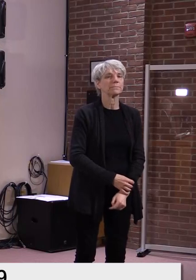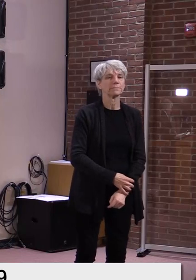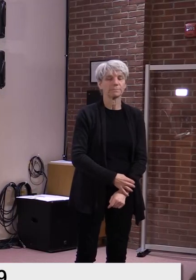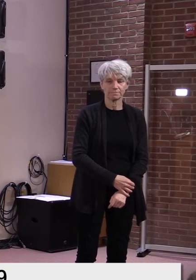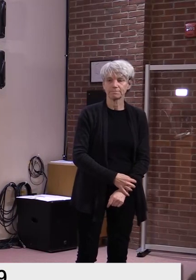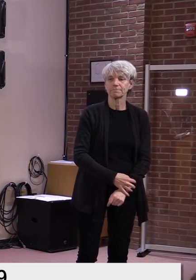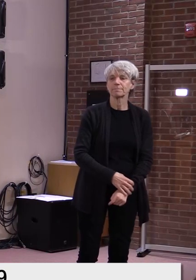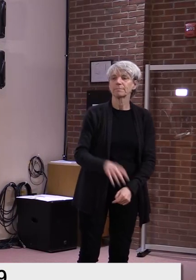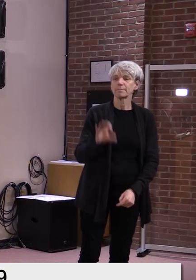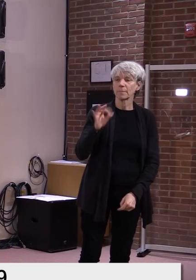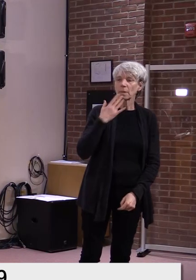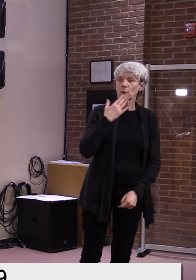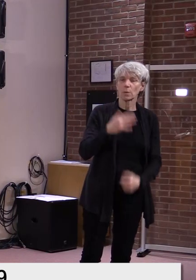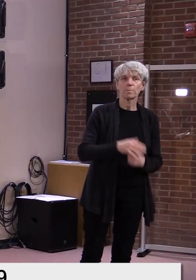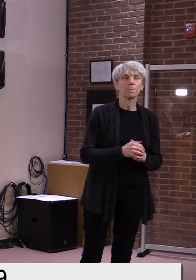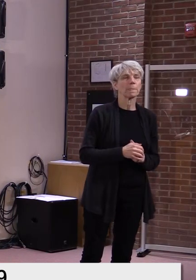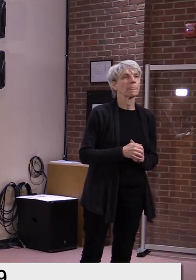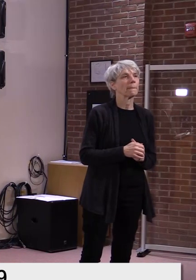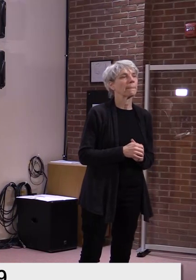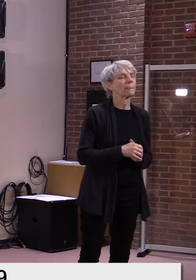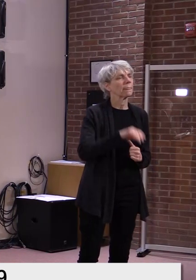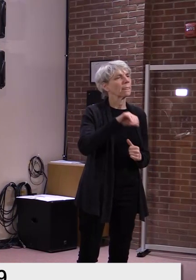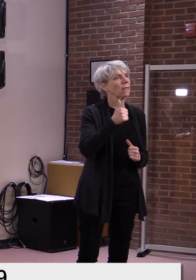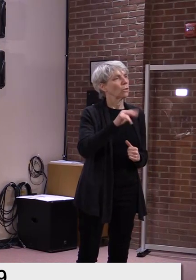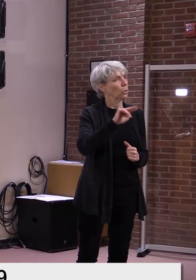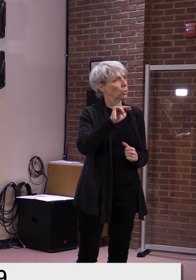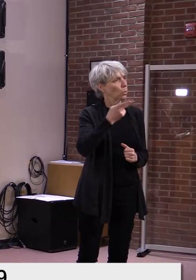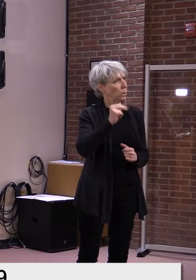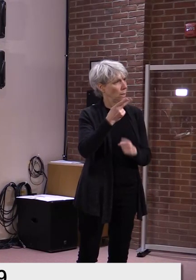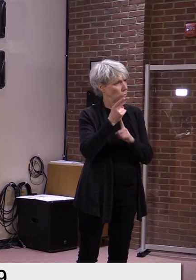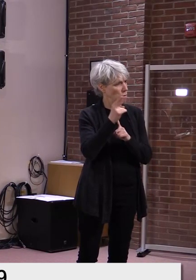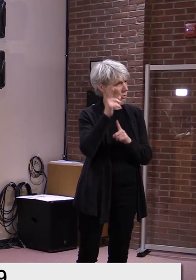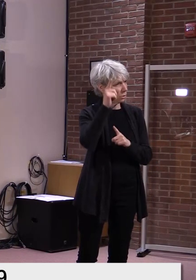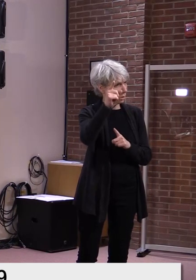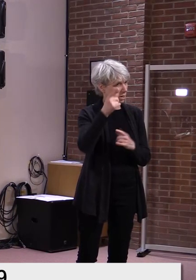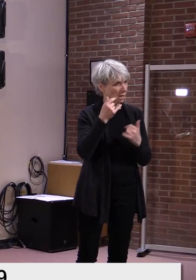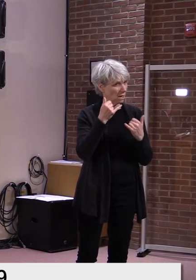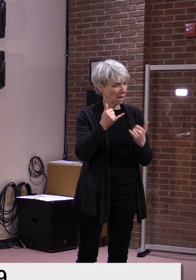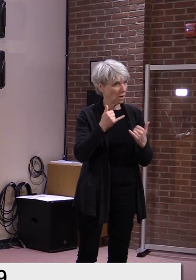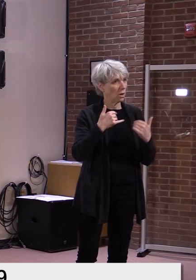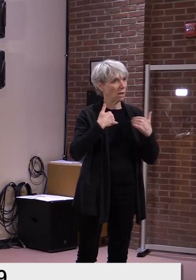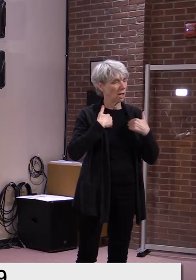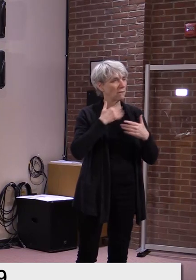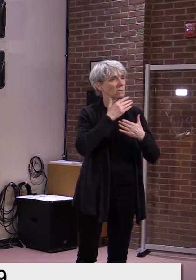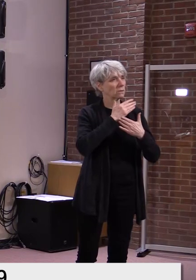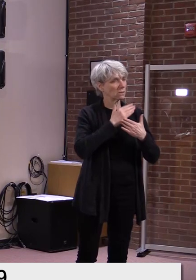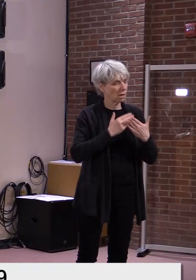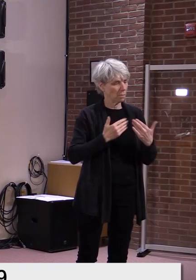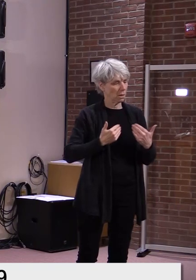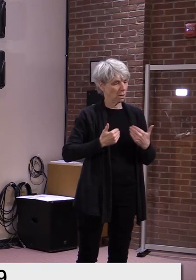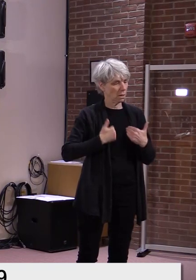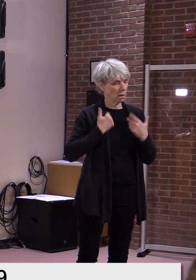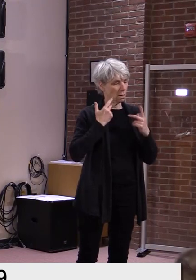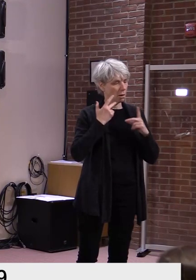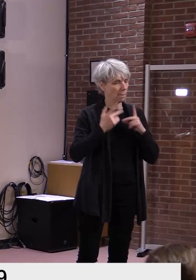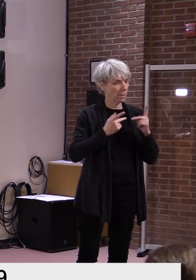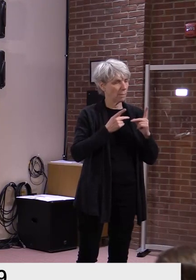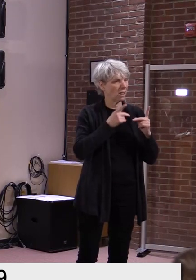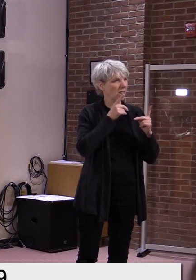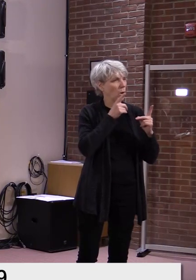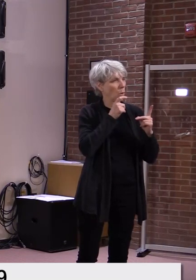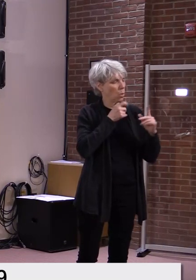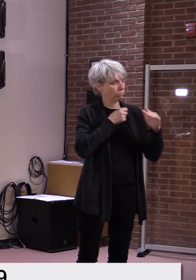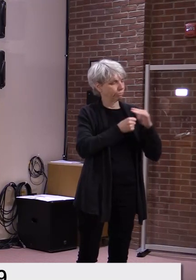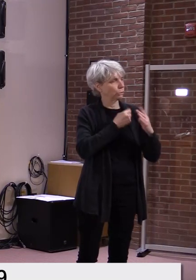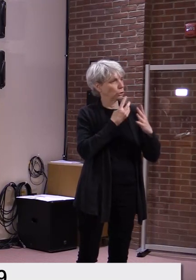Thanks. And then how many, is New Hampshire currently housing some Vermont youth? We have a